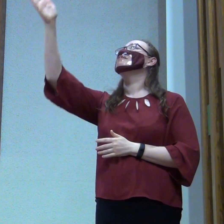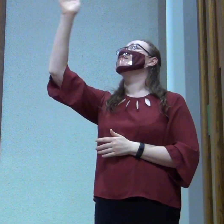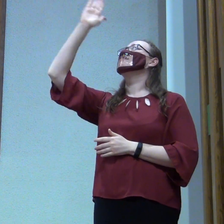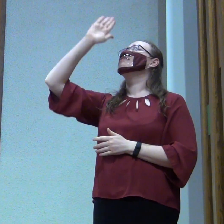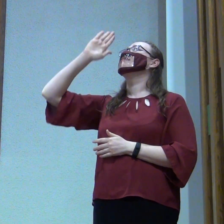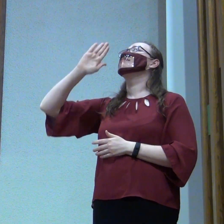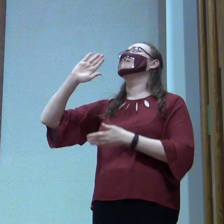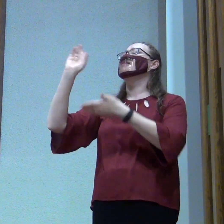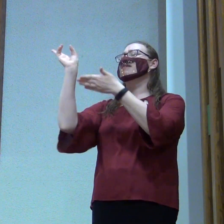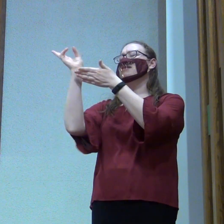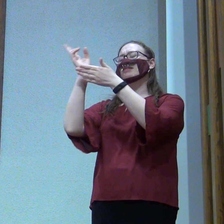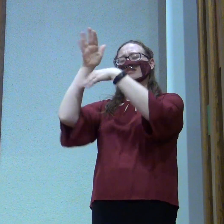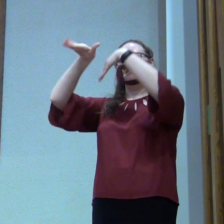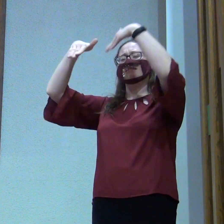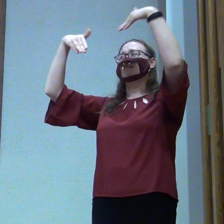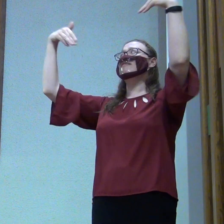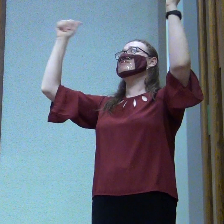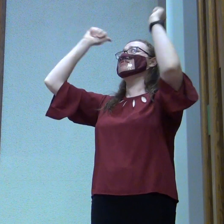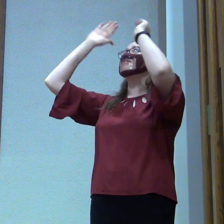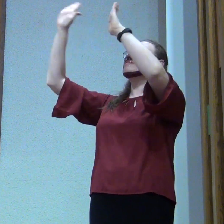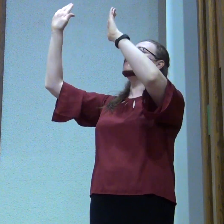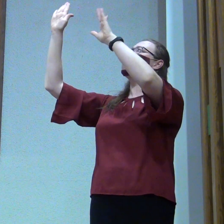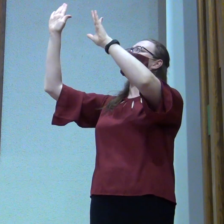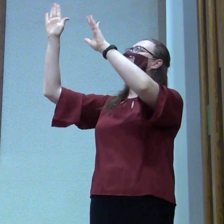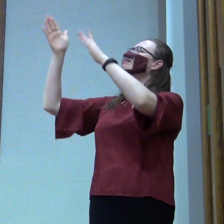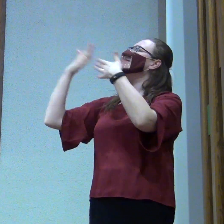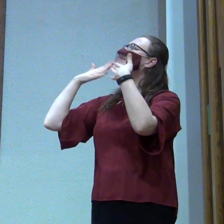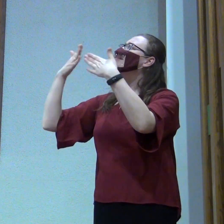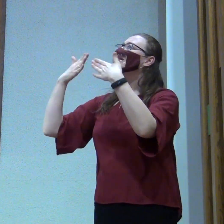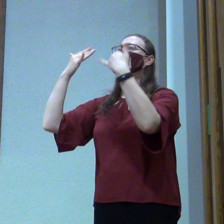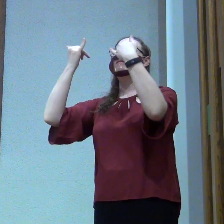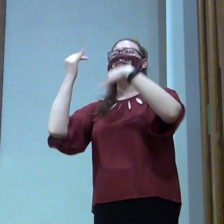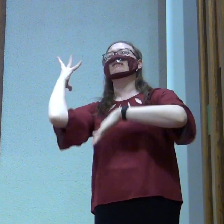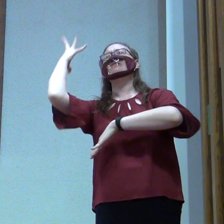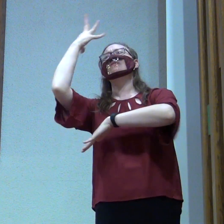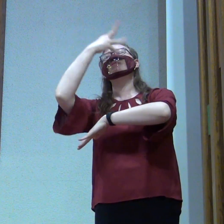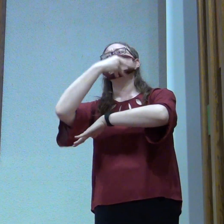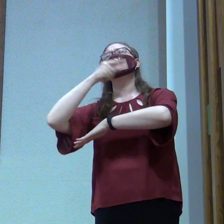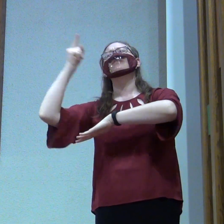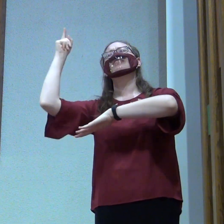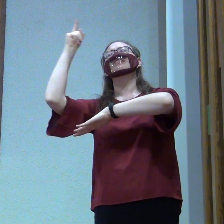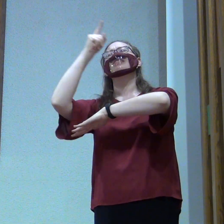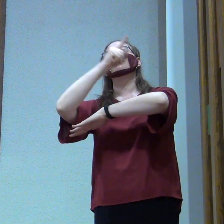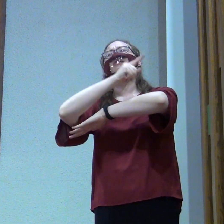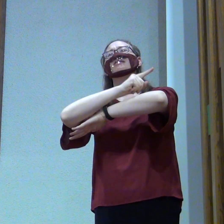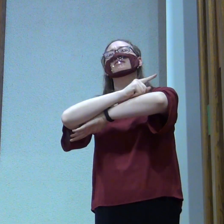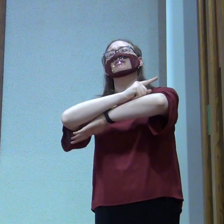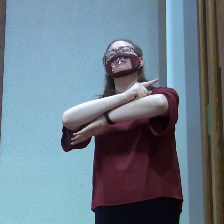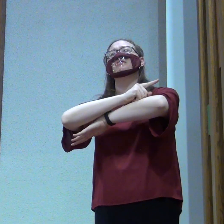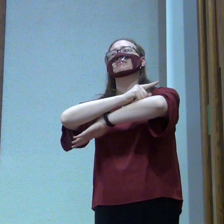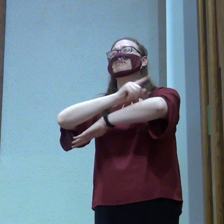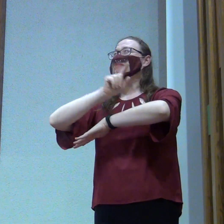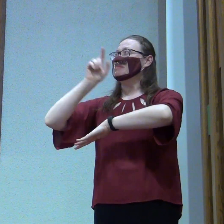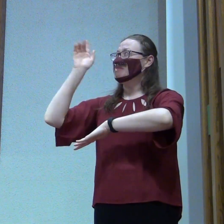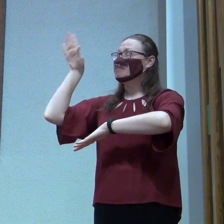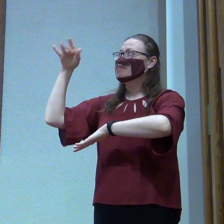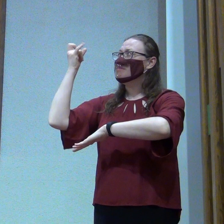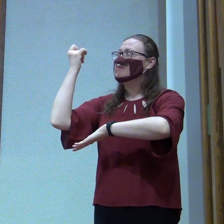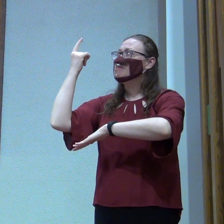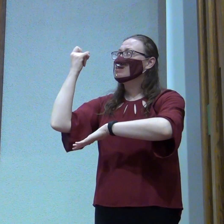Heavenly Father, you've made a beautiful day for us. But the day we're remembering today